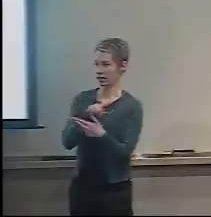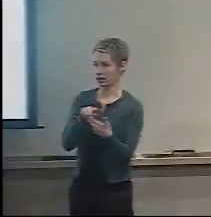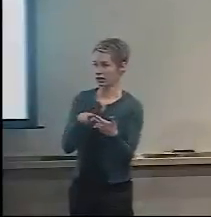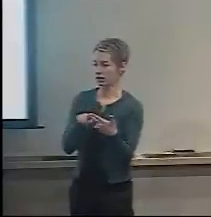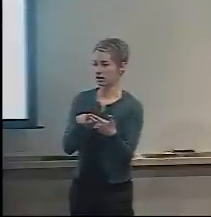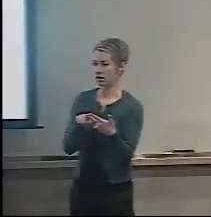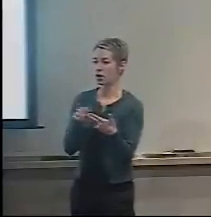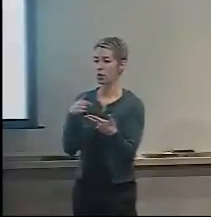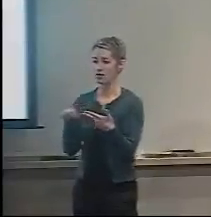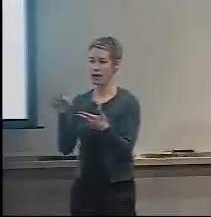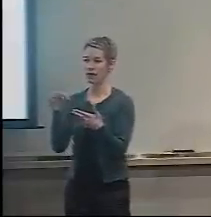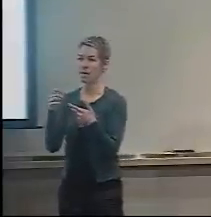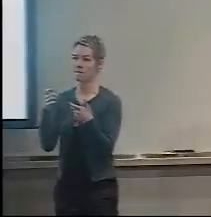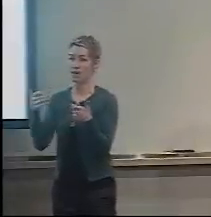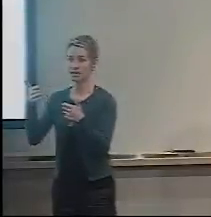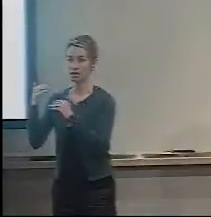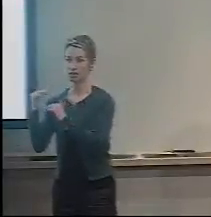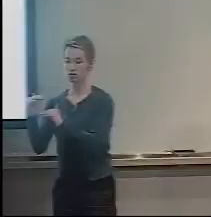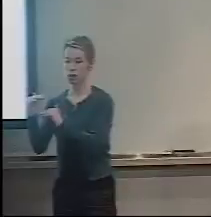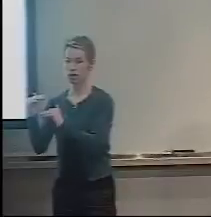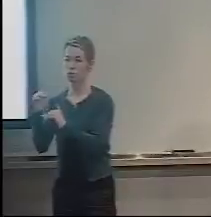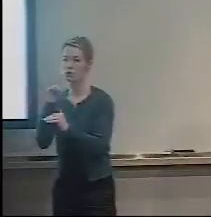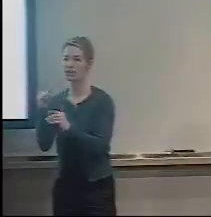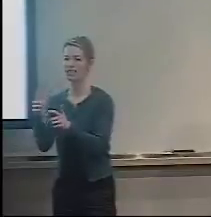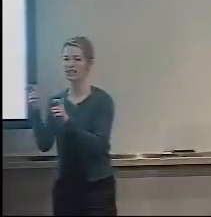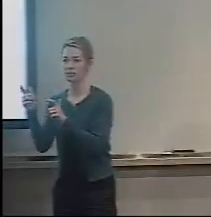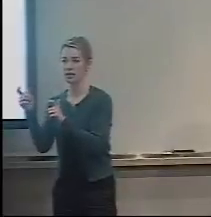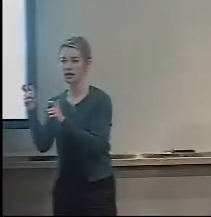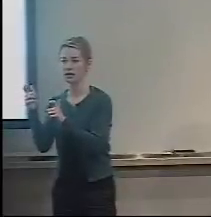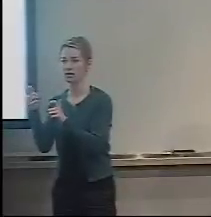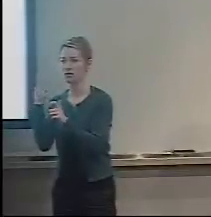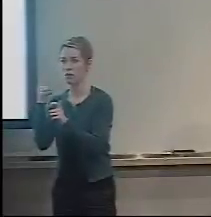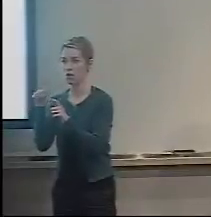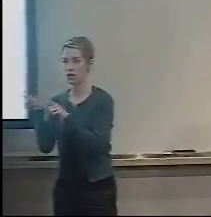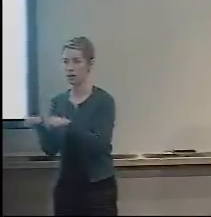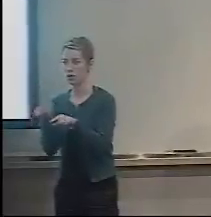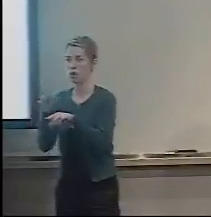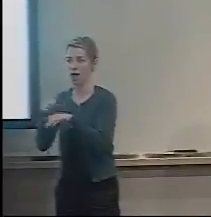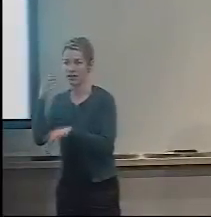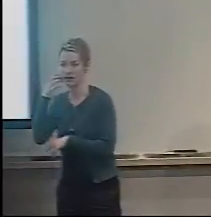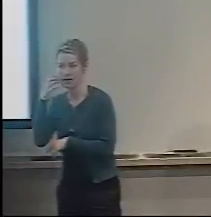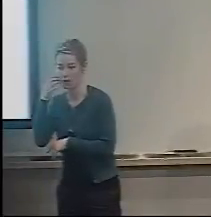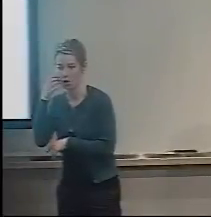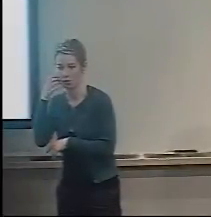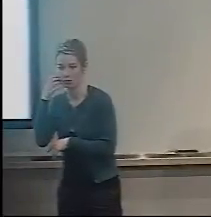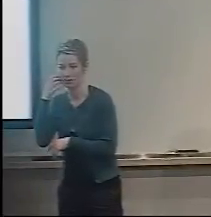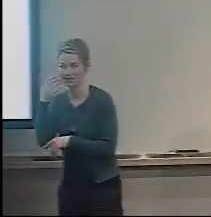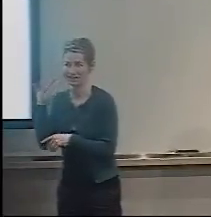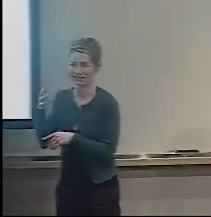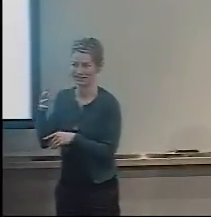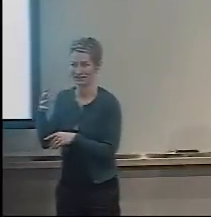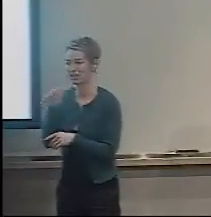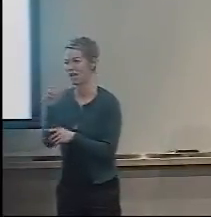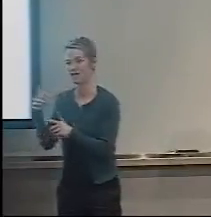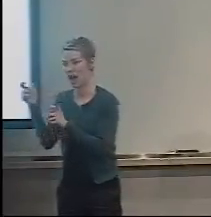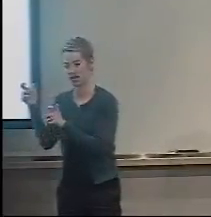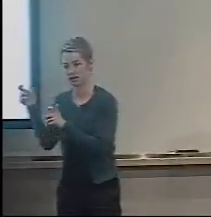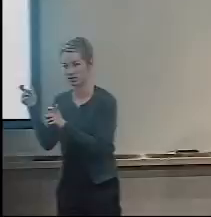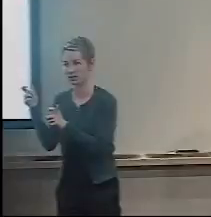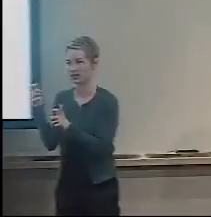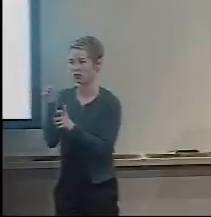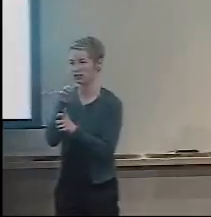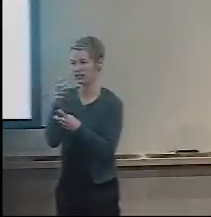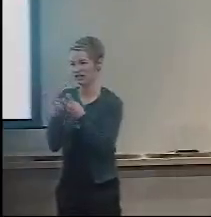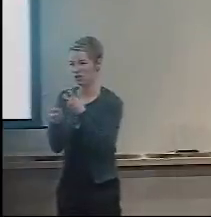the biggest constraint that we're having is really the speed of the computer on the cell phone is not that fast, and it has a very